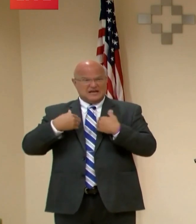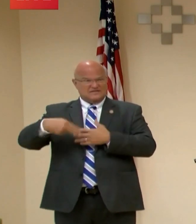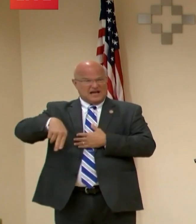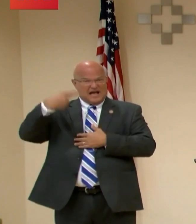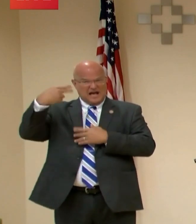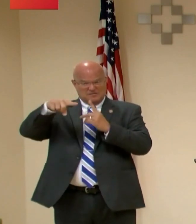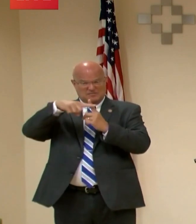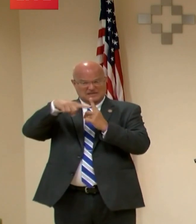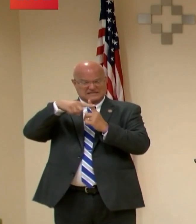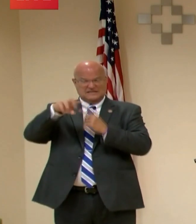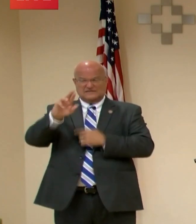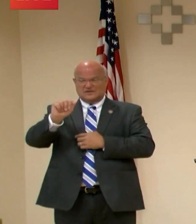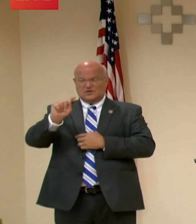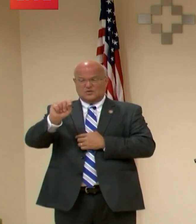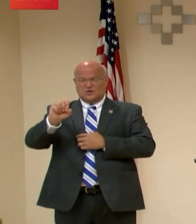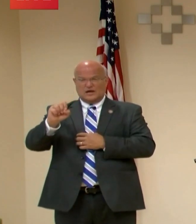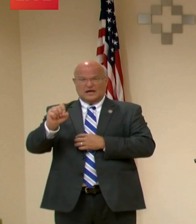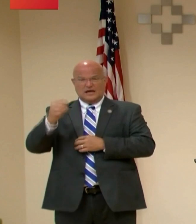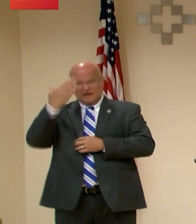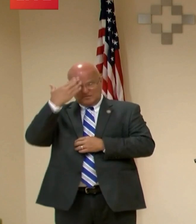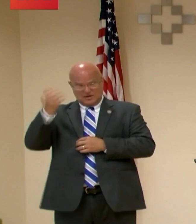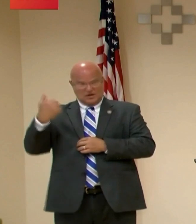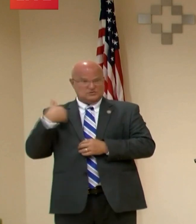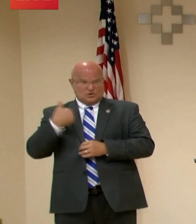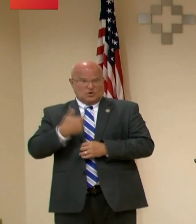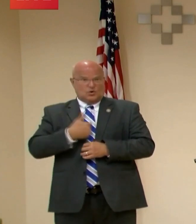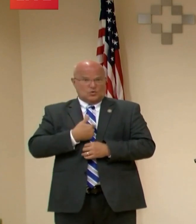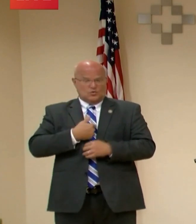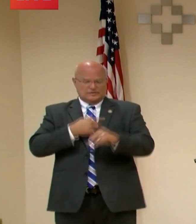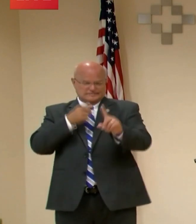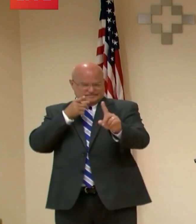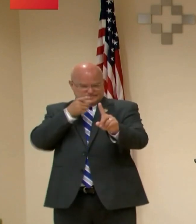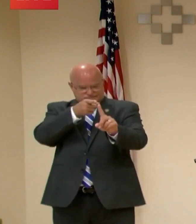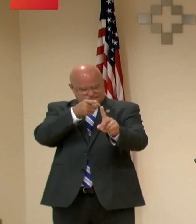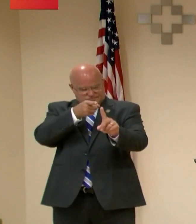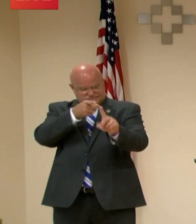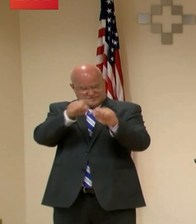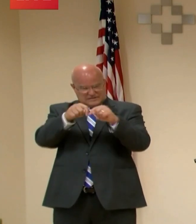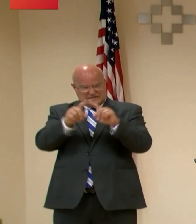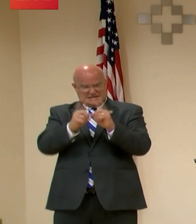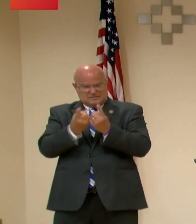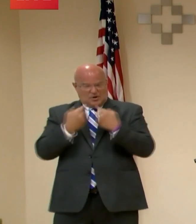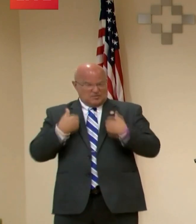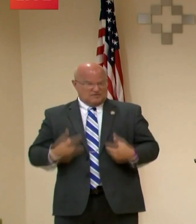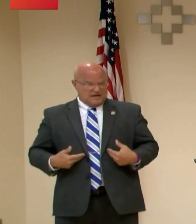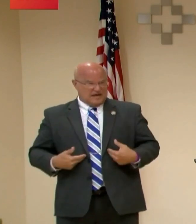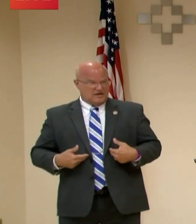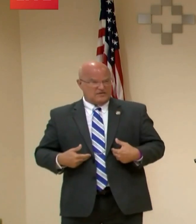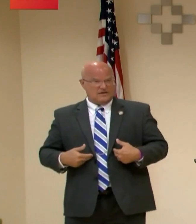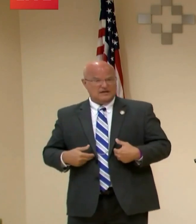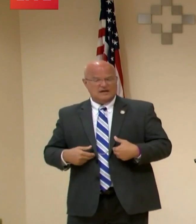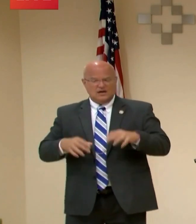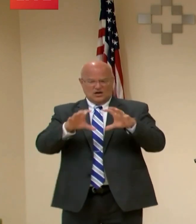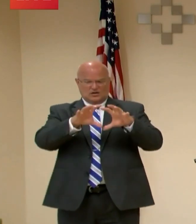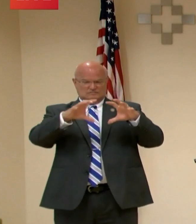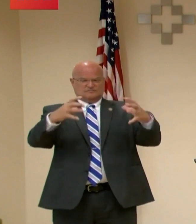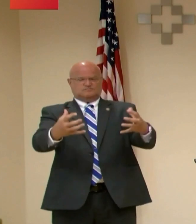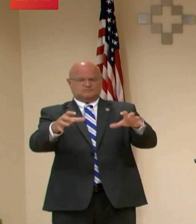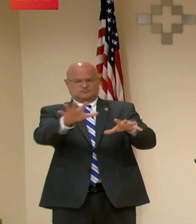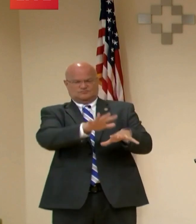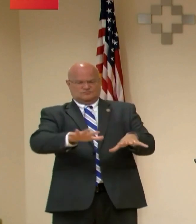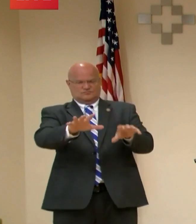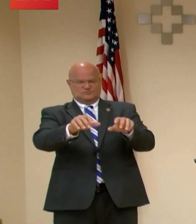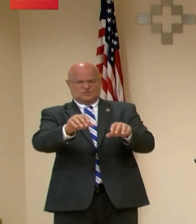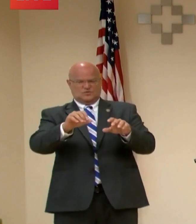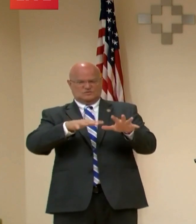high positivity rate because we're targeting through our Department of Health a population or